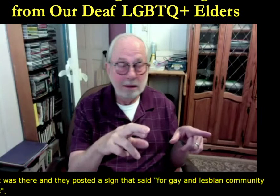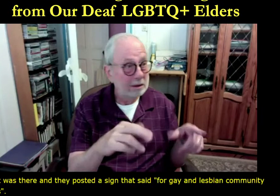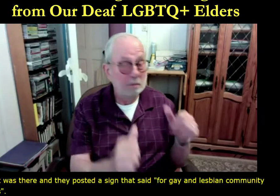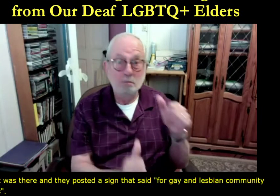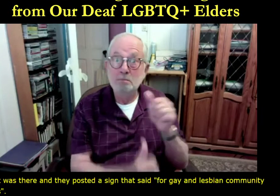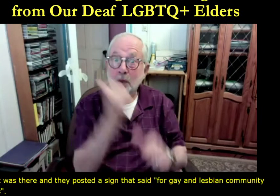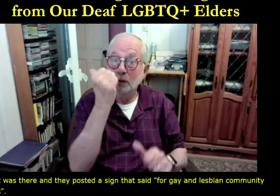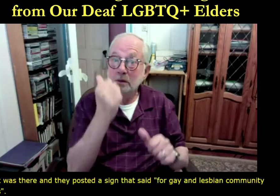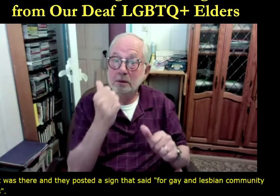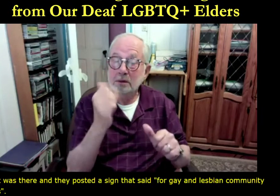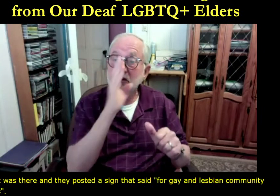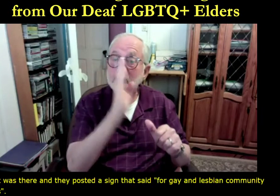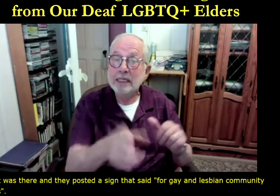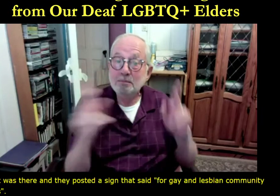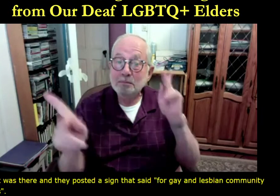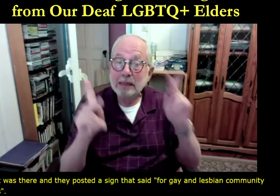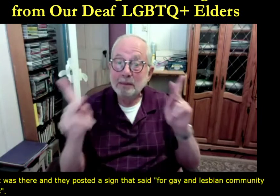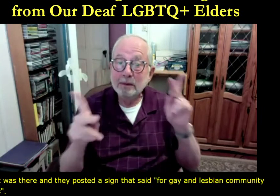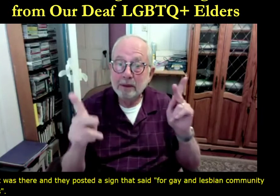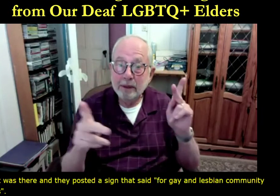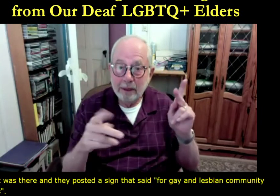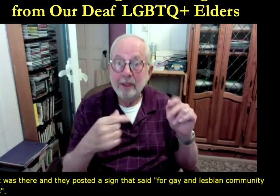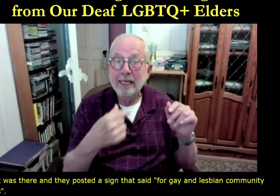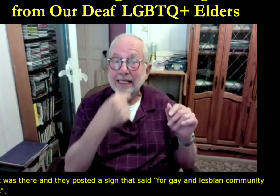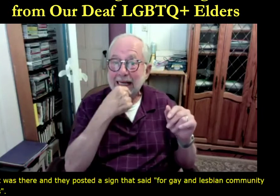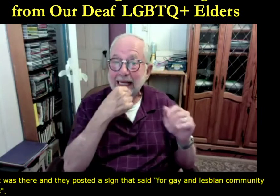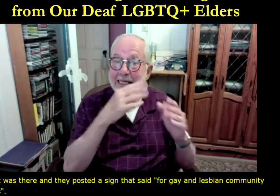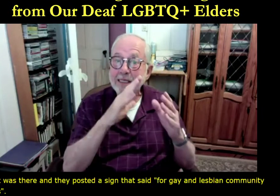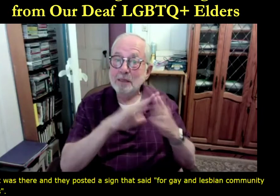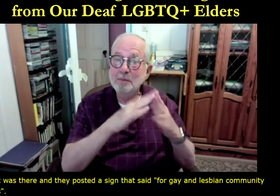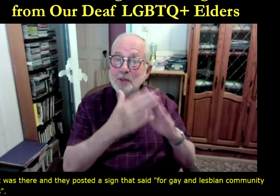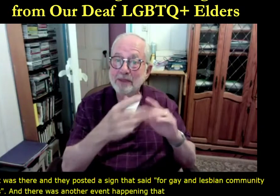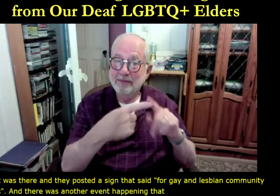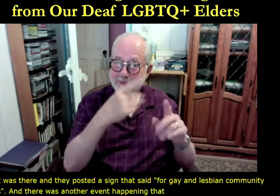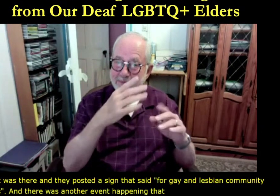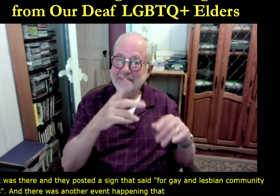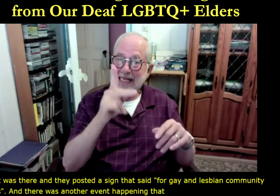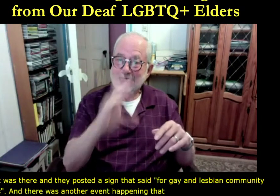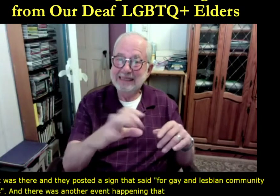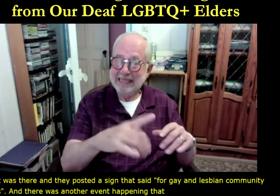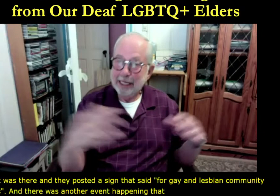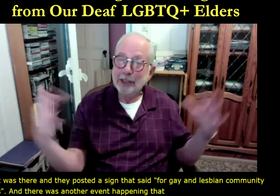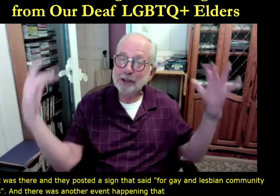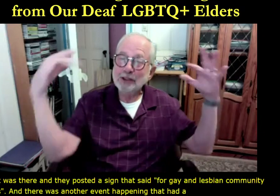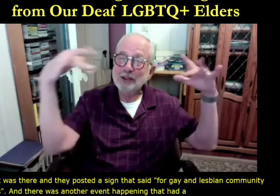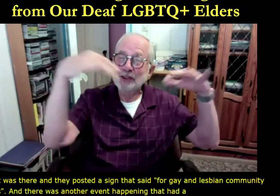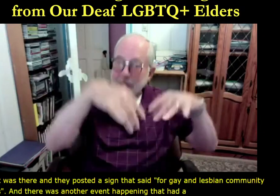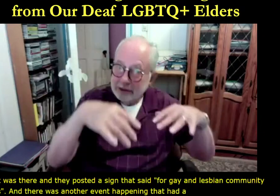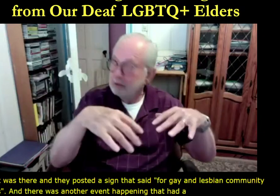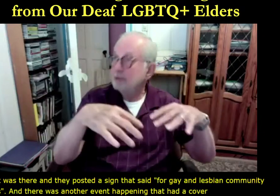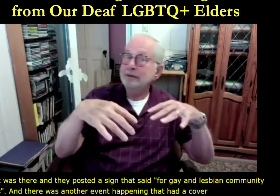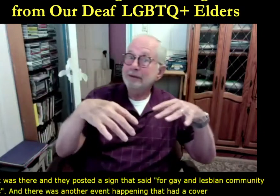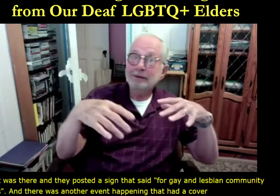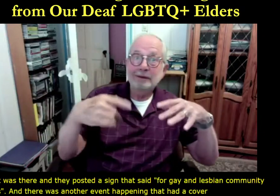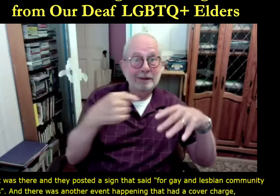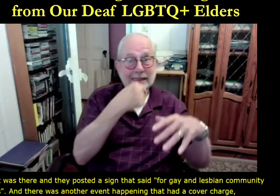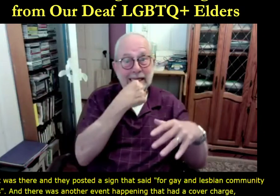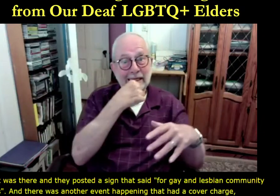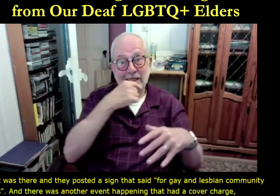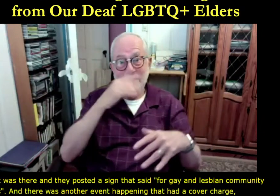at the bar and so most of them most of them were straight went there and gay people from kansas city